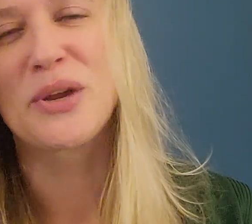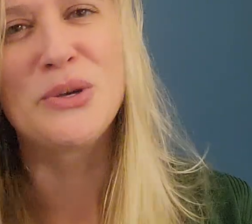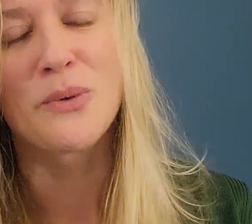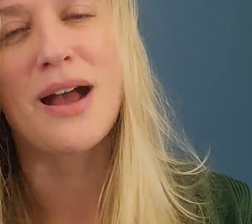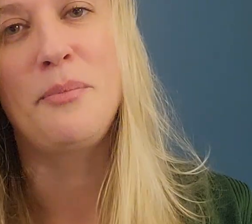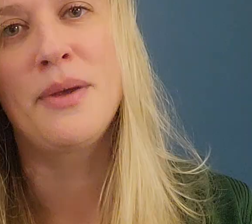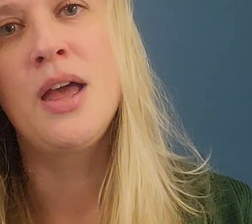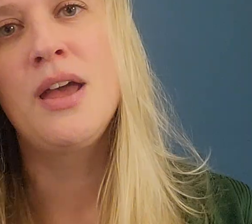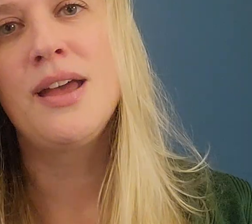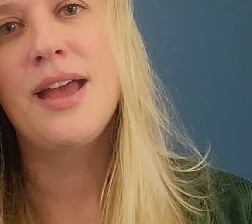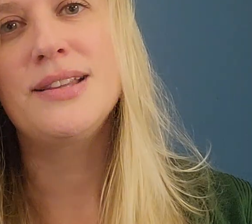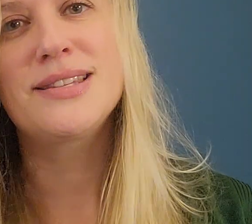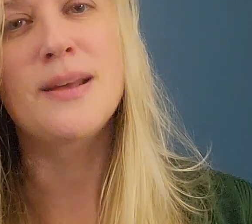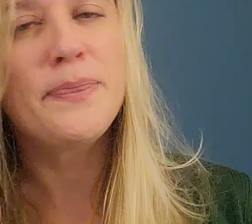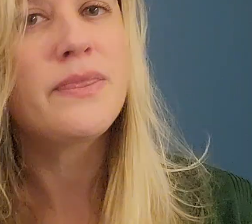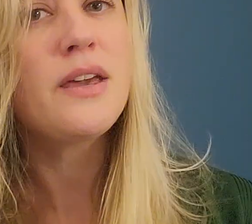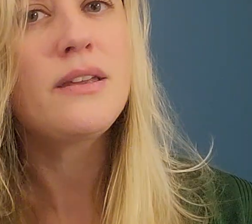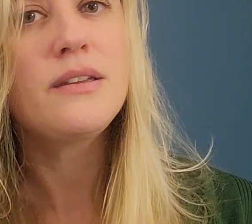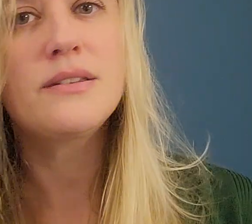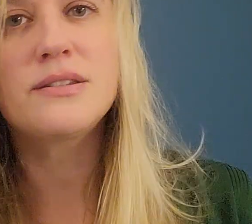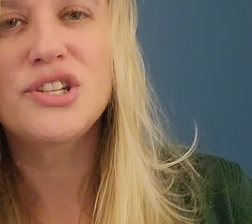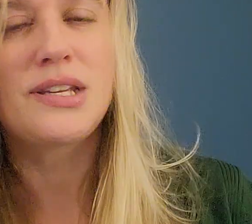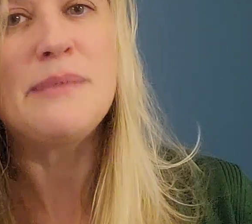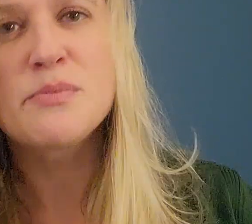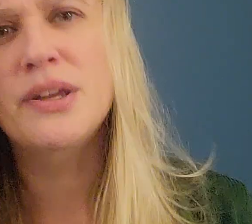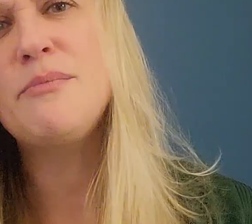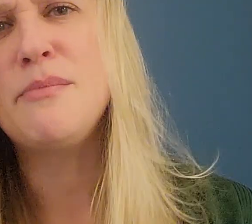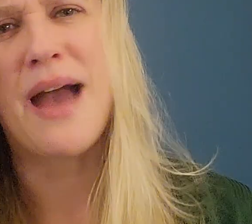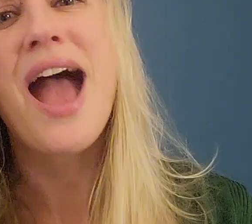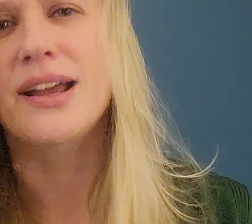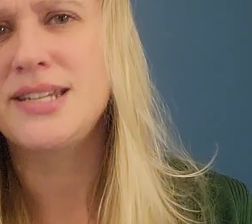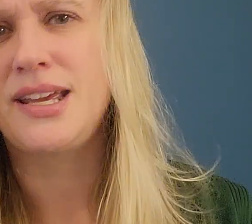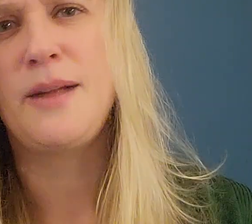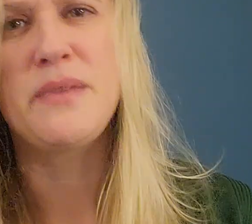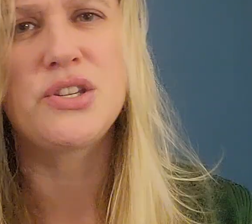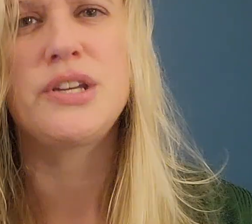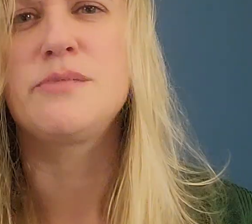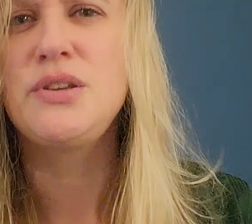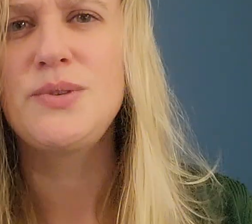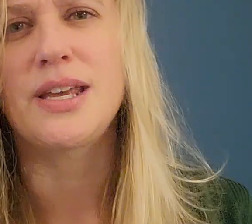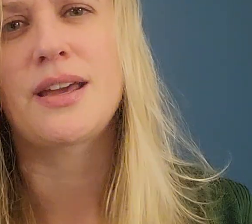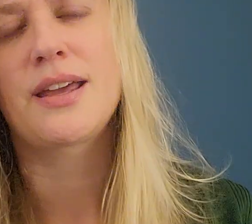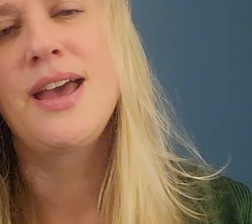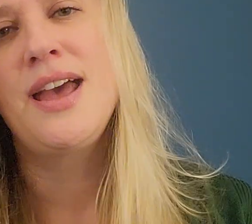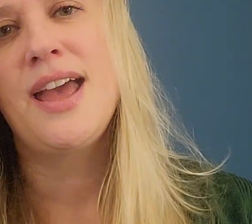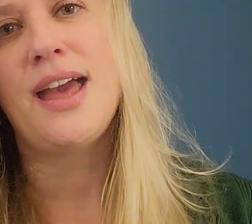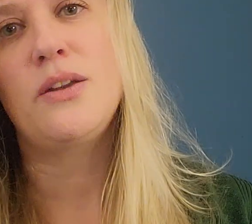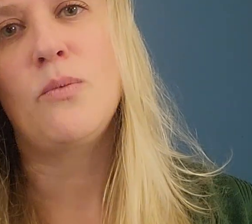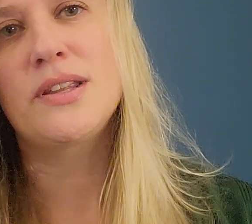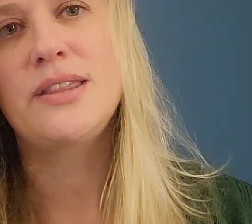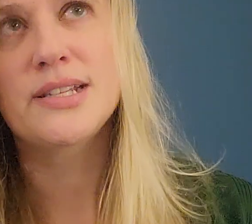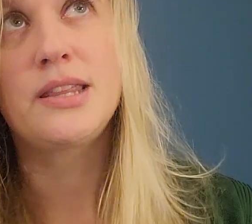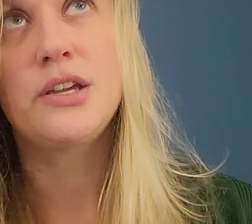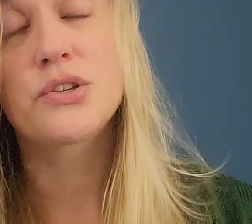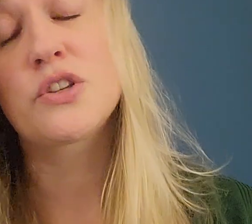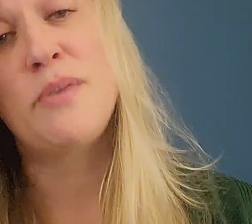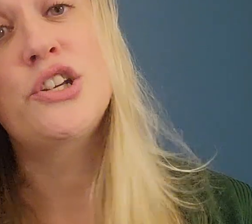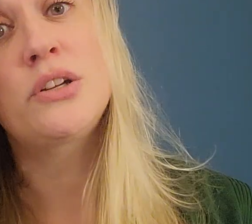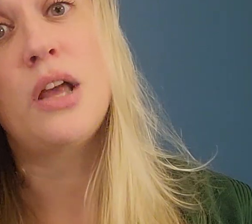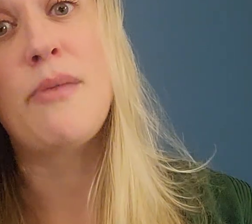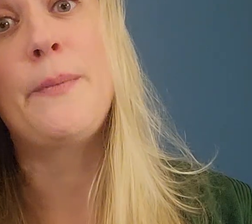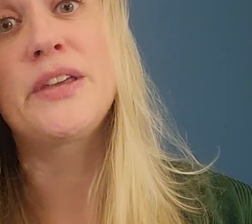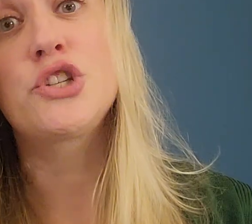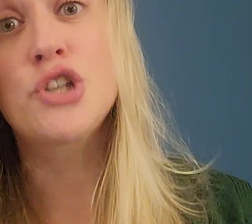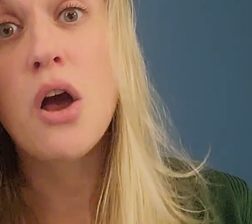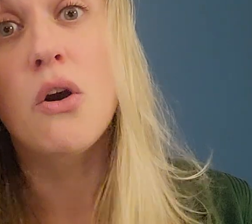home where he grew up. And something just keeps bringing me back to him and to his music. And one of the things I think is so